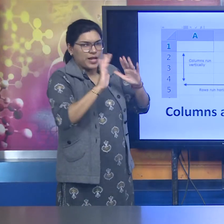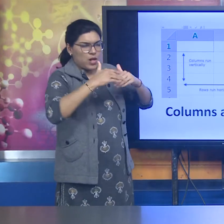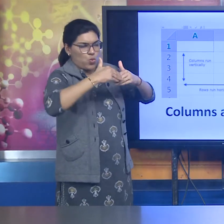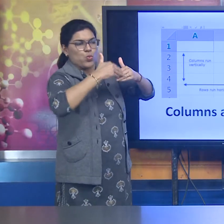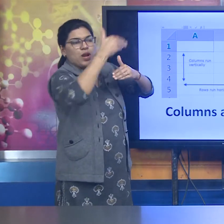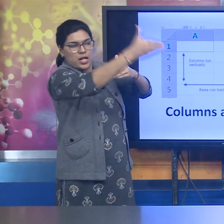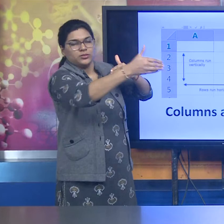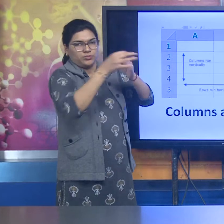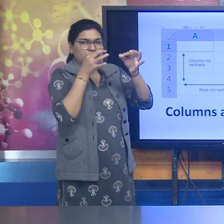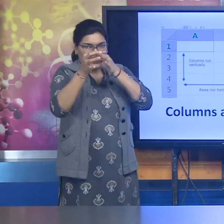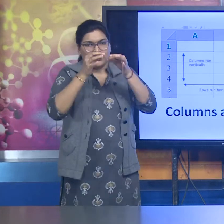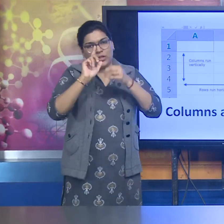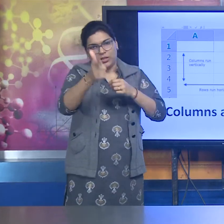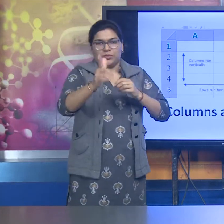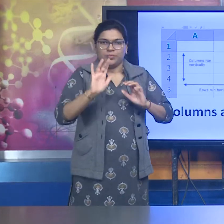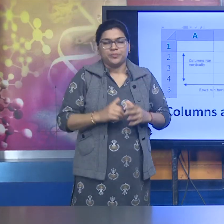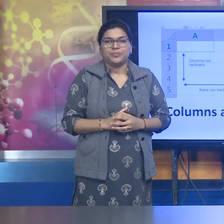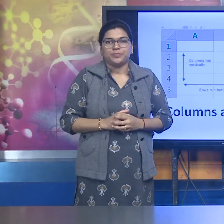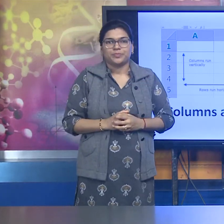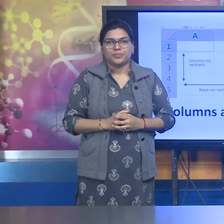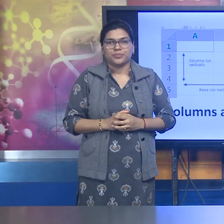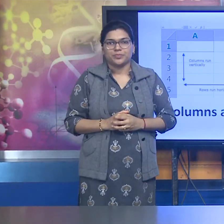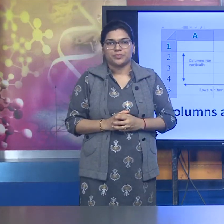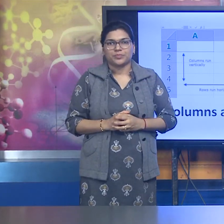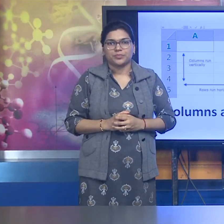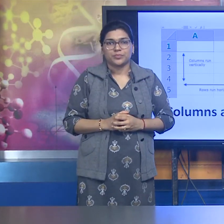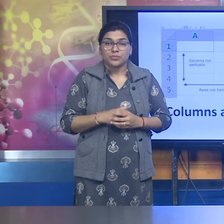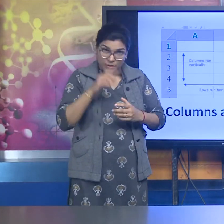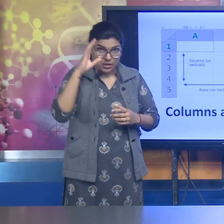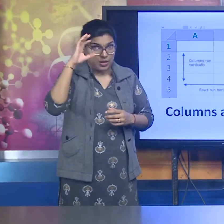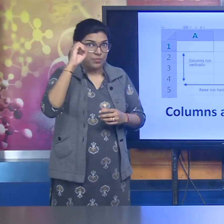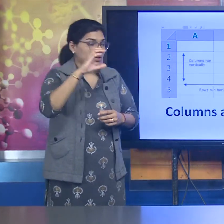rows run horizontally.